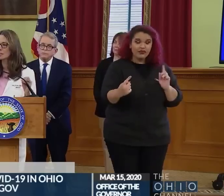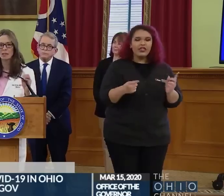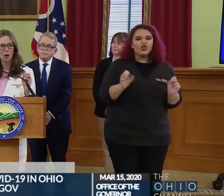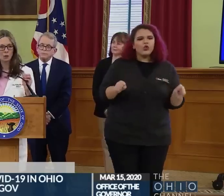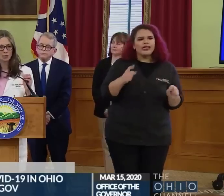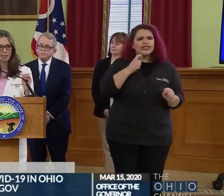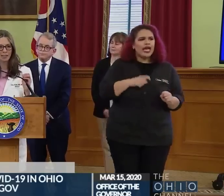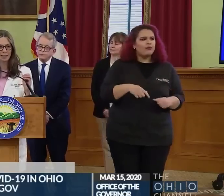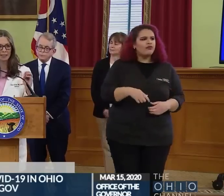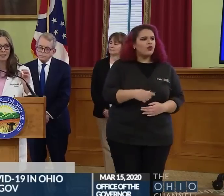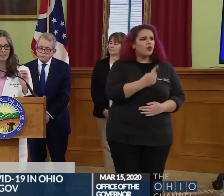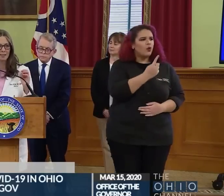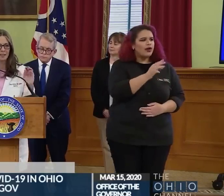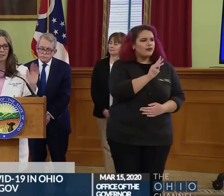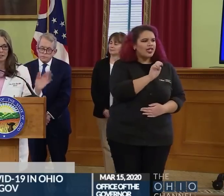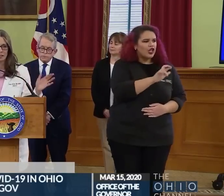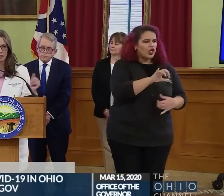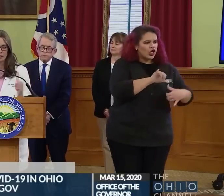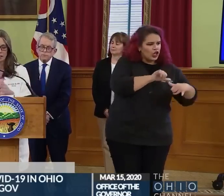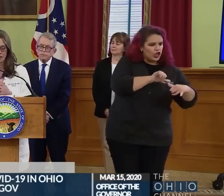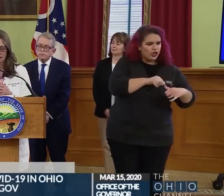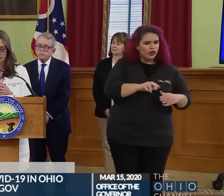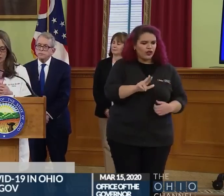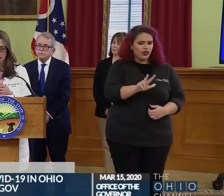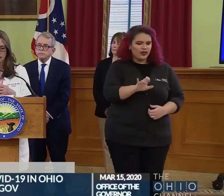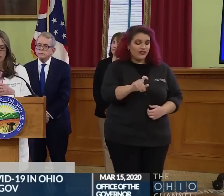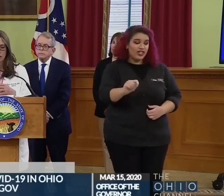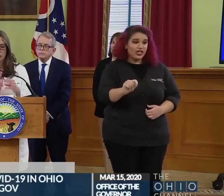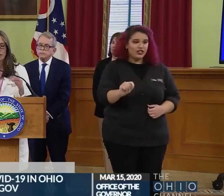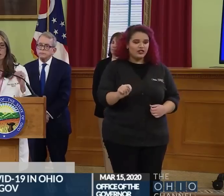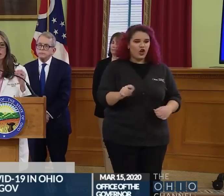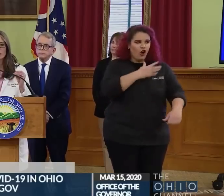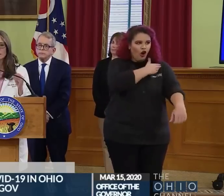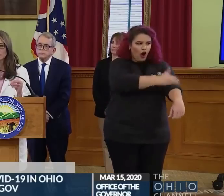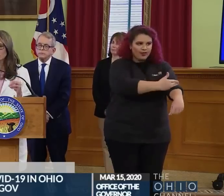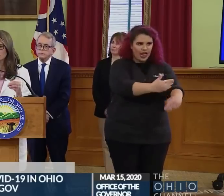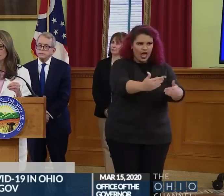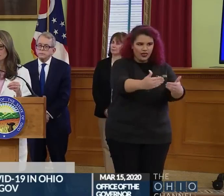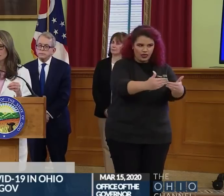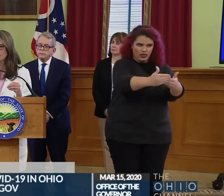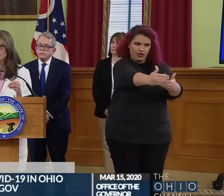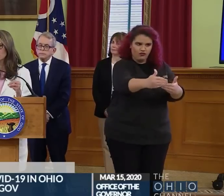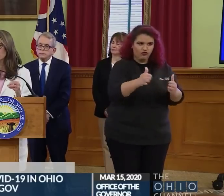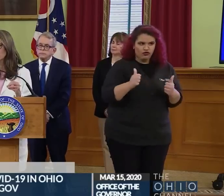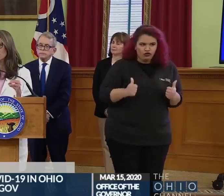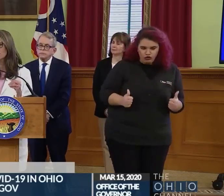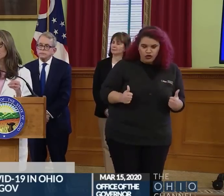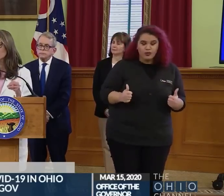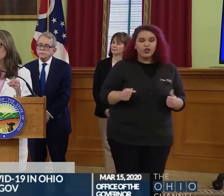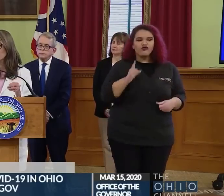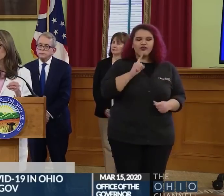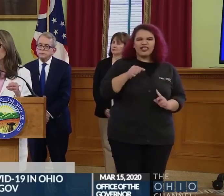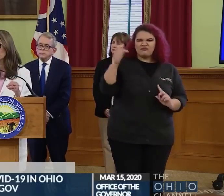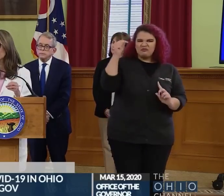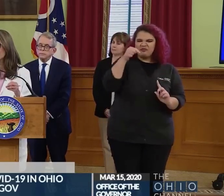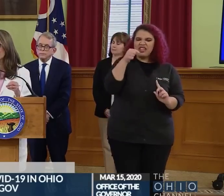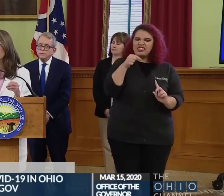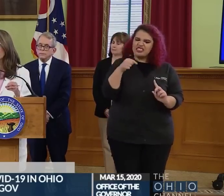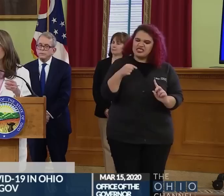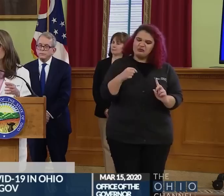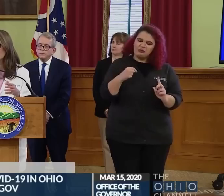feet, arm's length is a good judgment, but it really is physical distancing. And we know, even with our young people